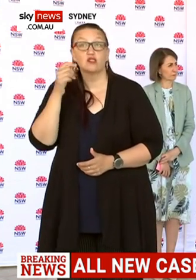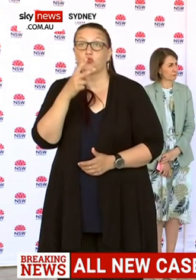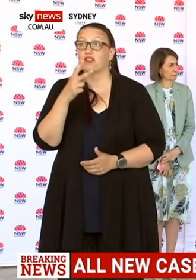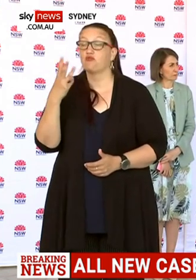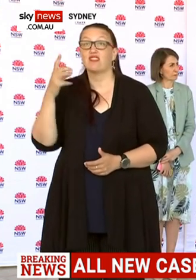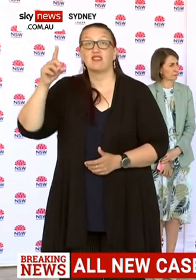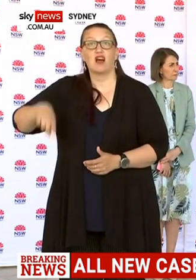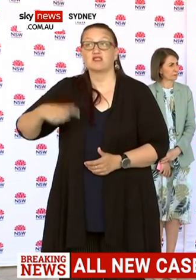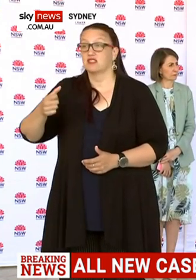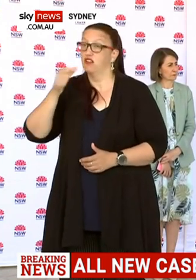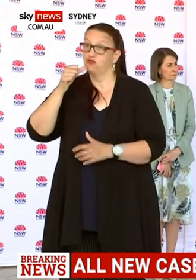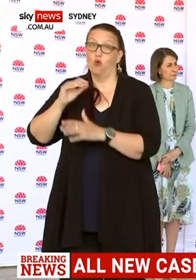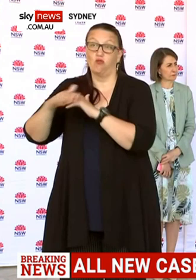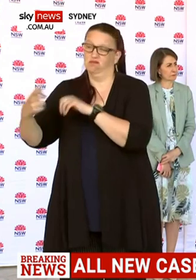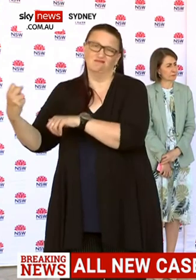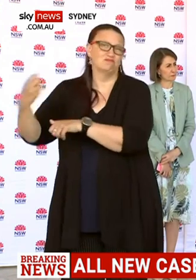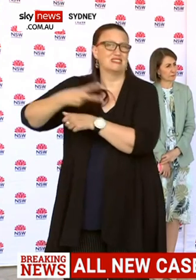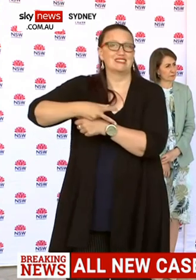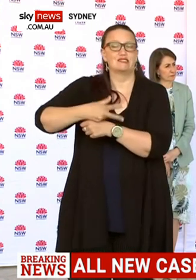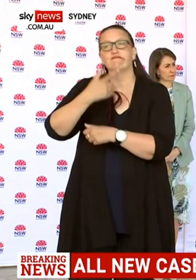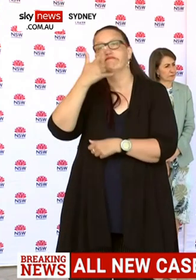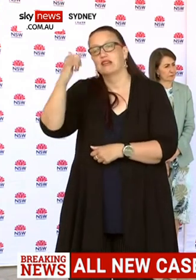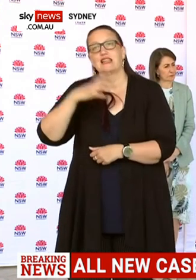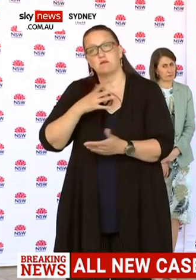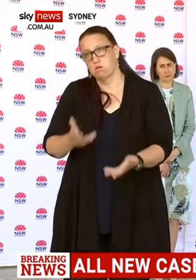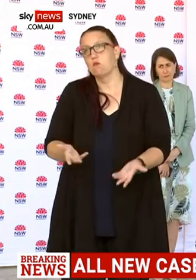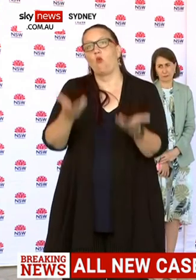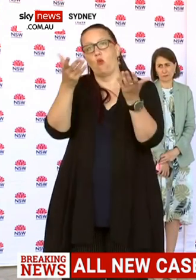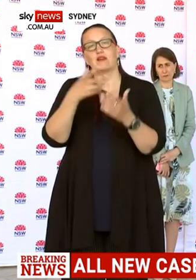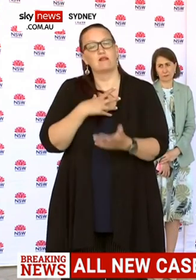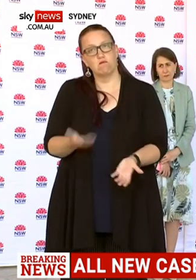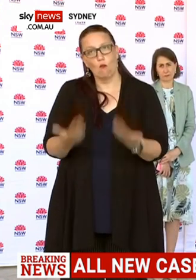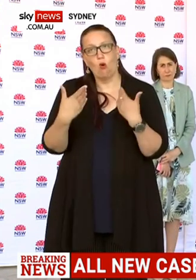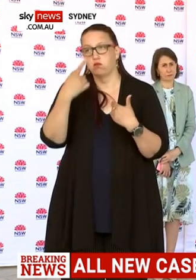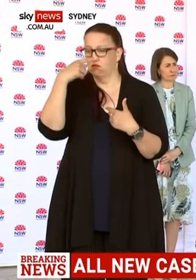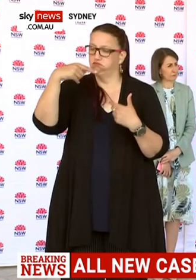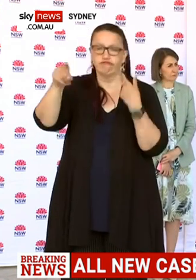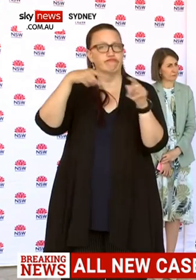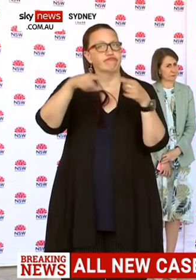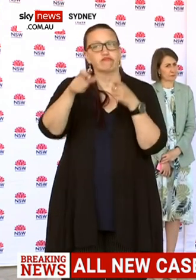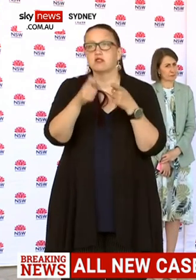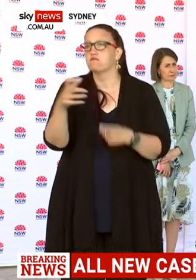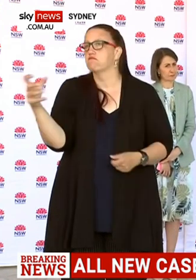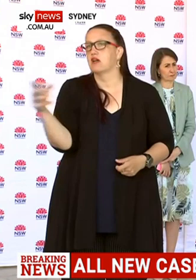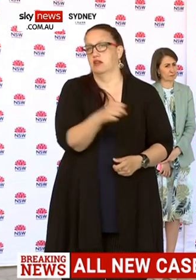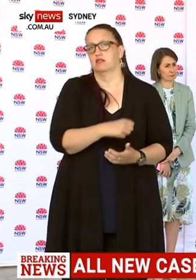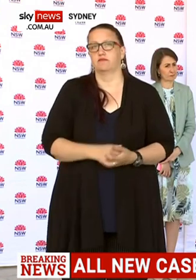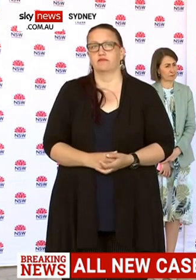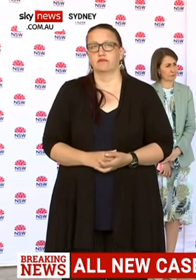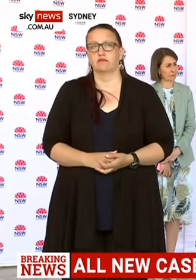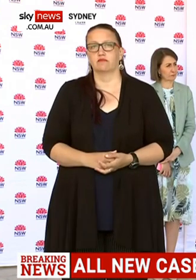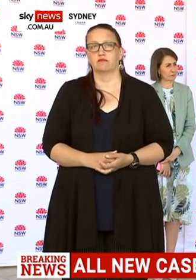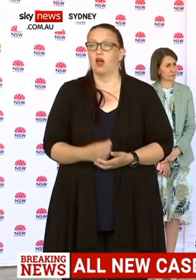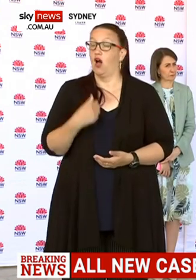23,763 in the previous day. It is essential at this time that we strive for consistently over